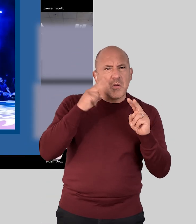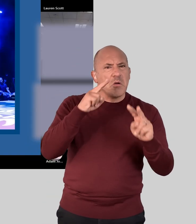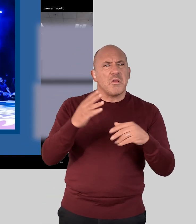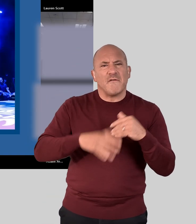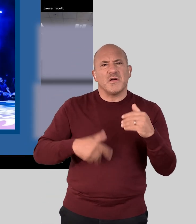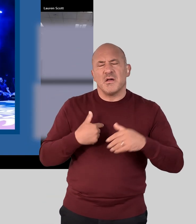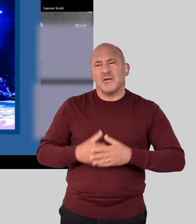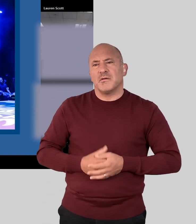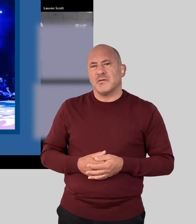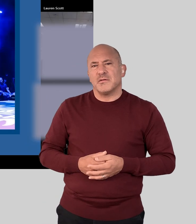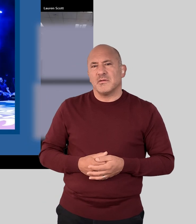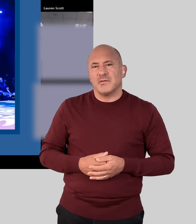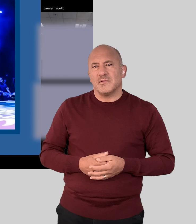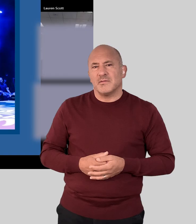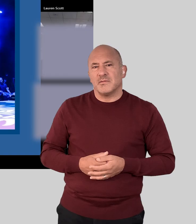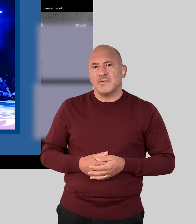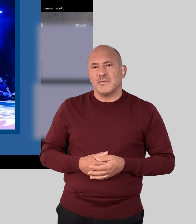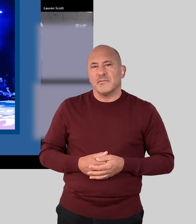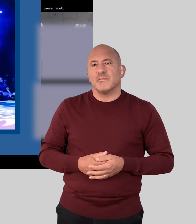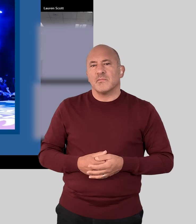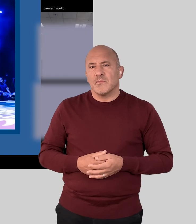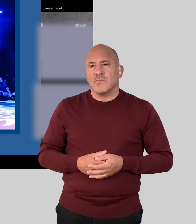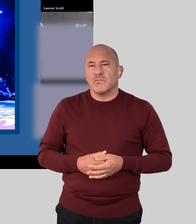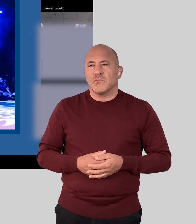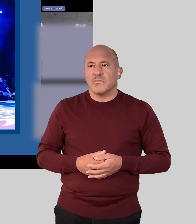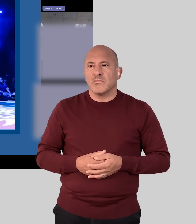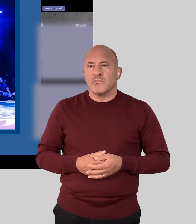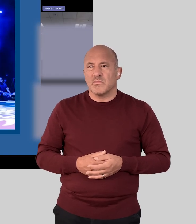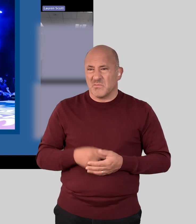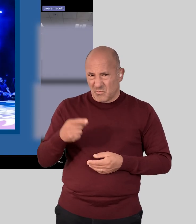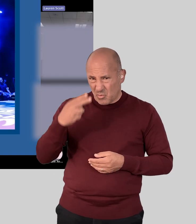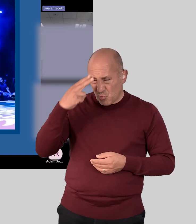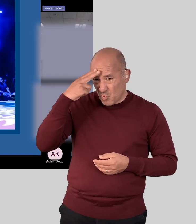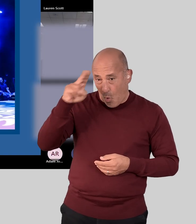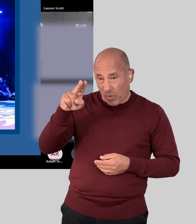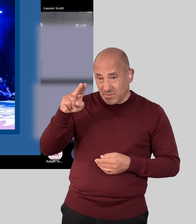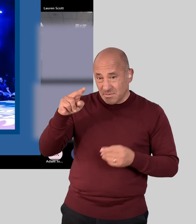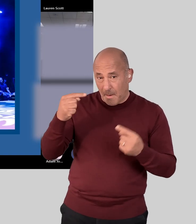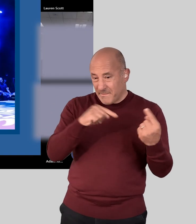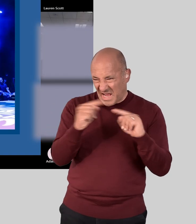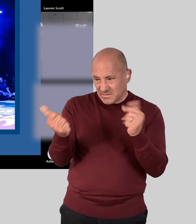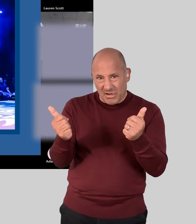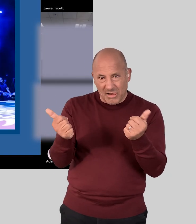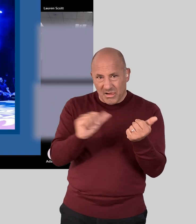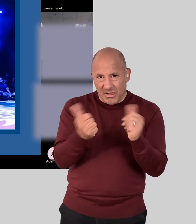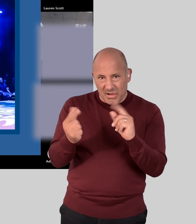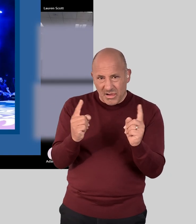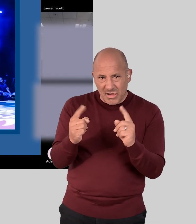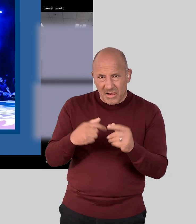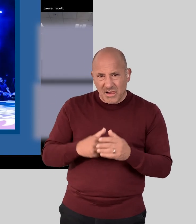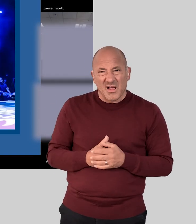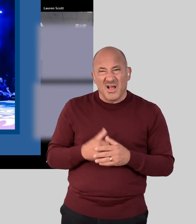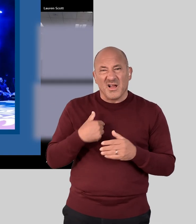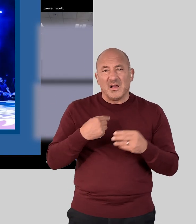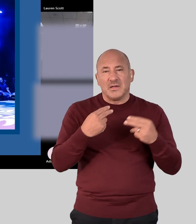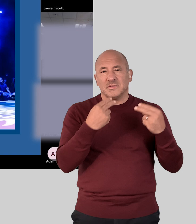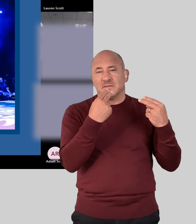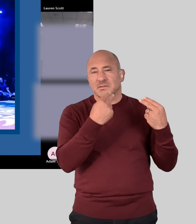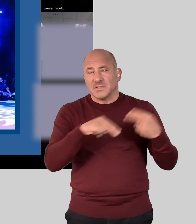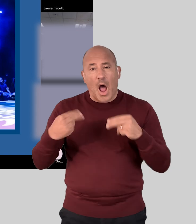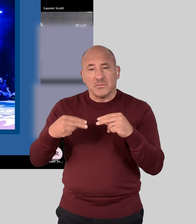battles, but not the typical hip hop battles. Do you call it hip hop though? Sorry? Do you